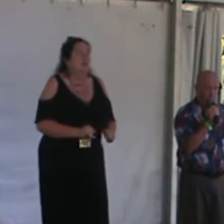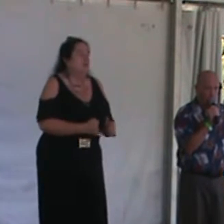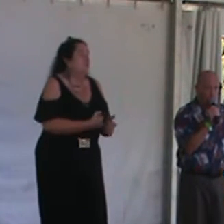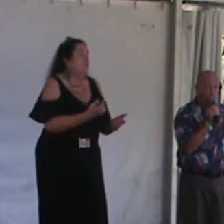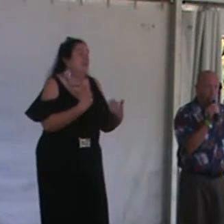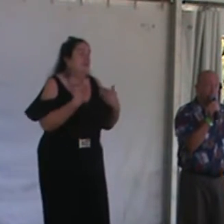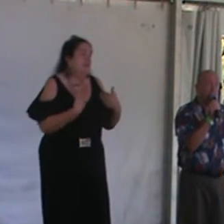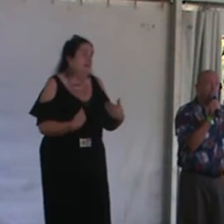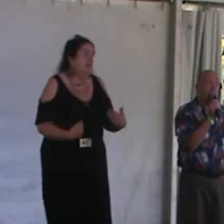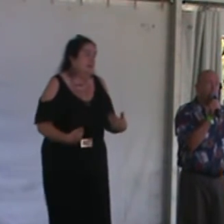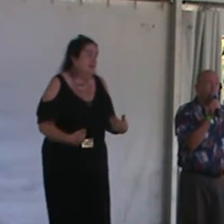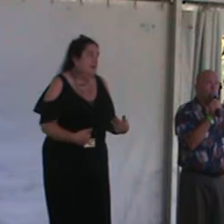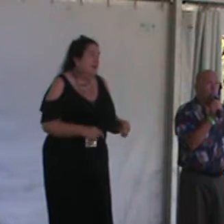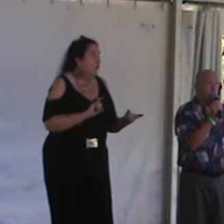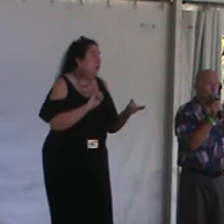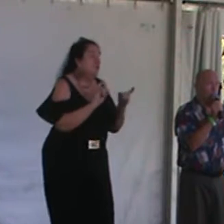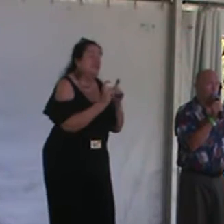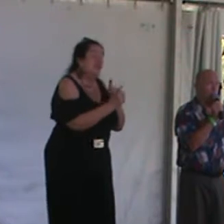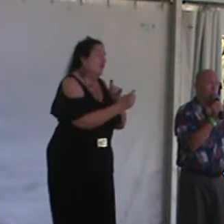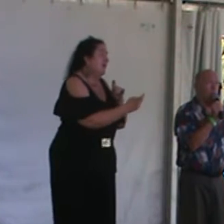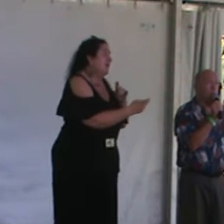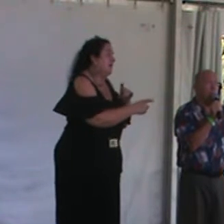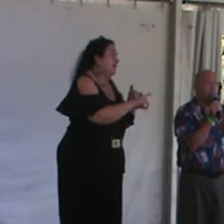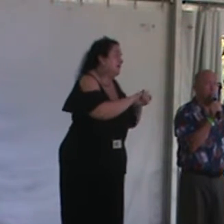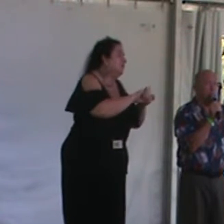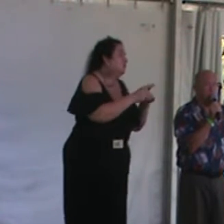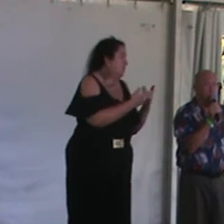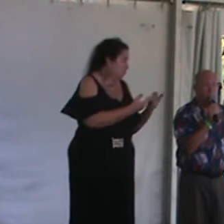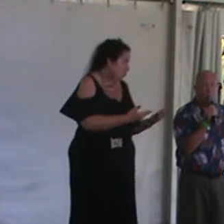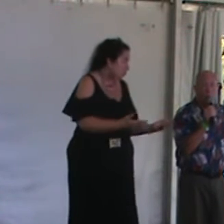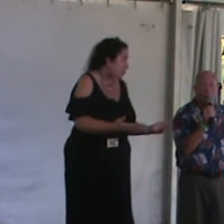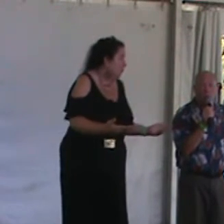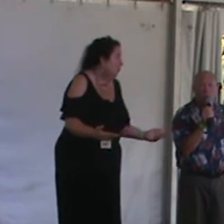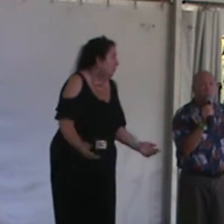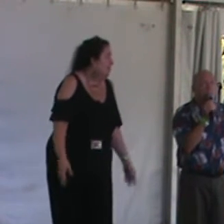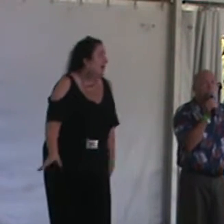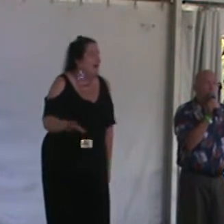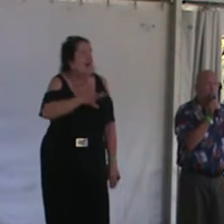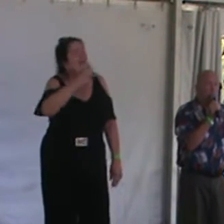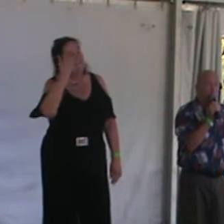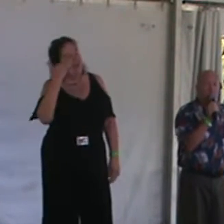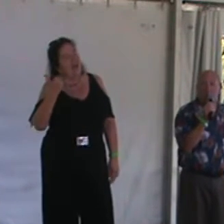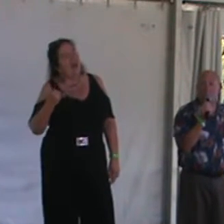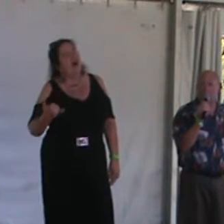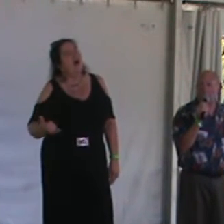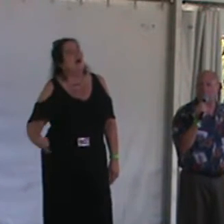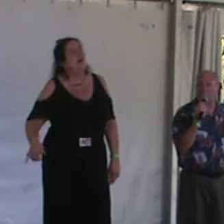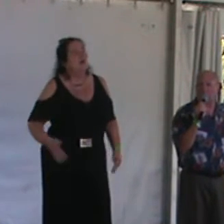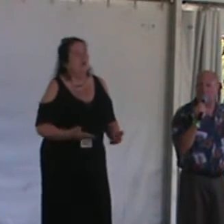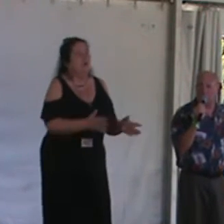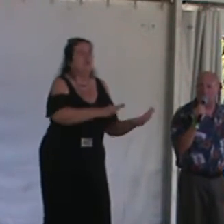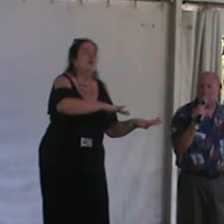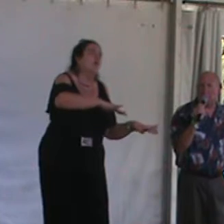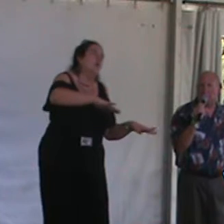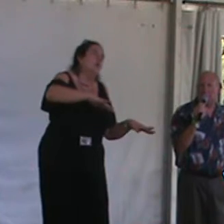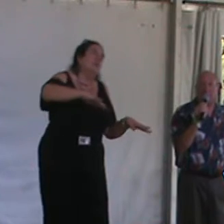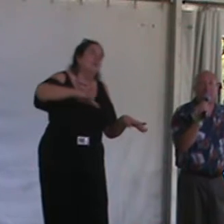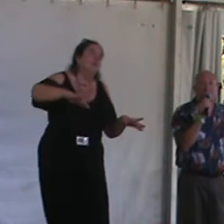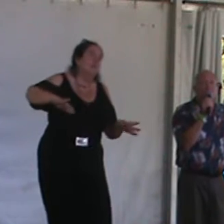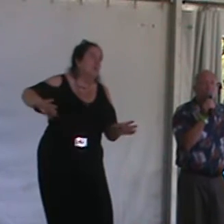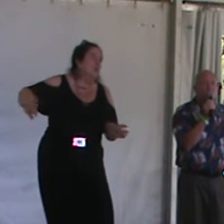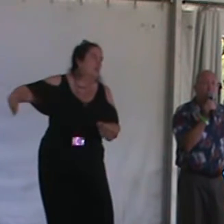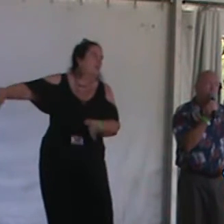It wasn't me who changed, but you. And now you've